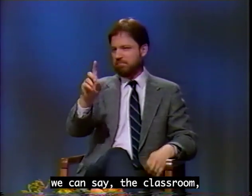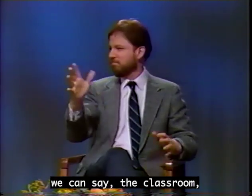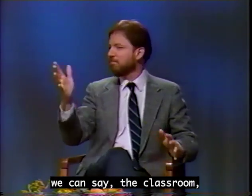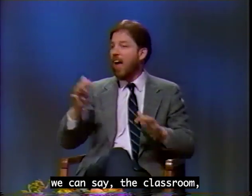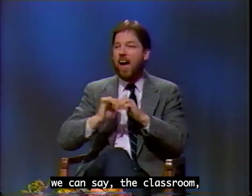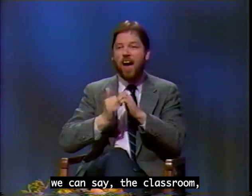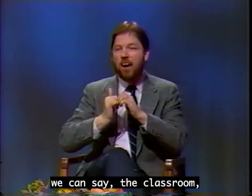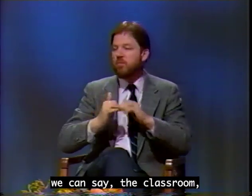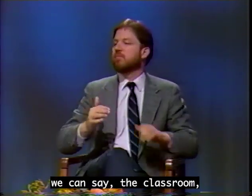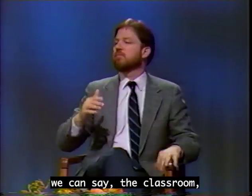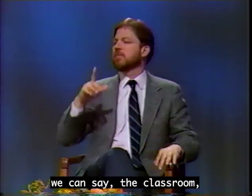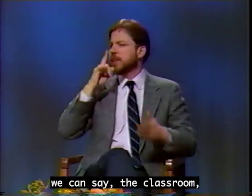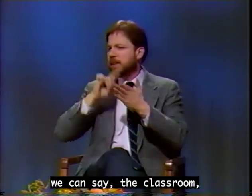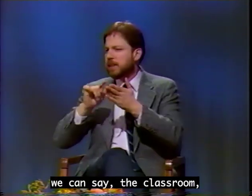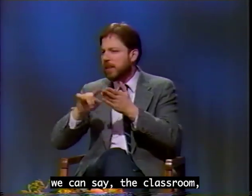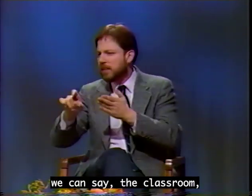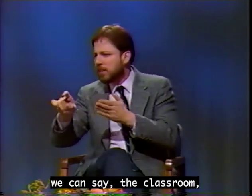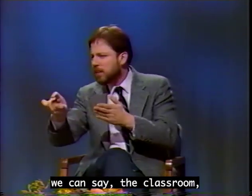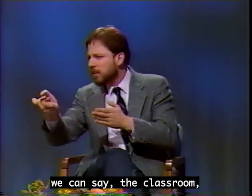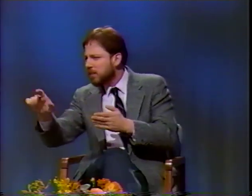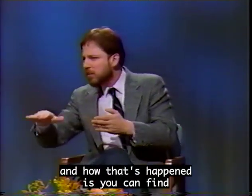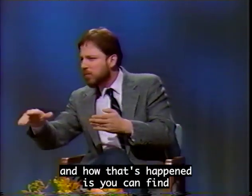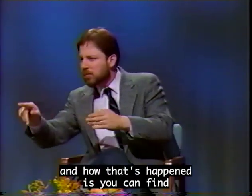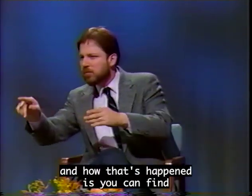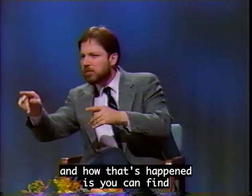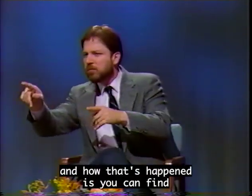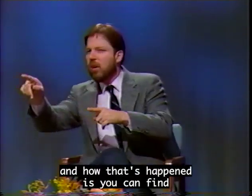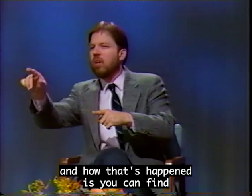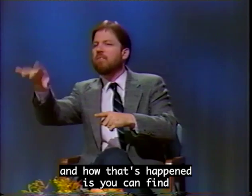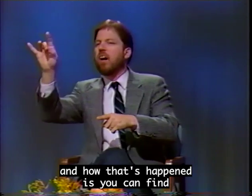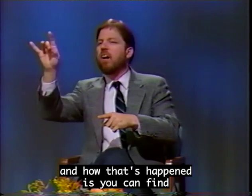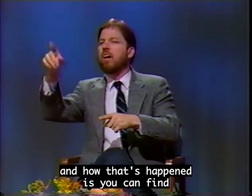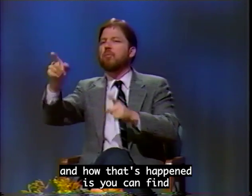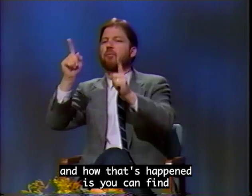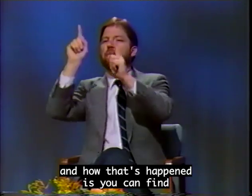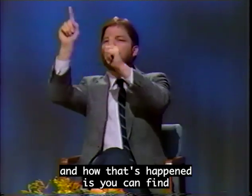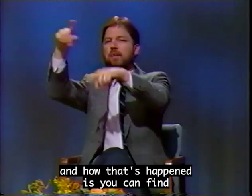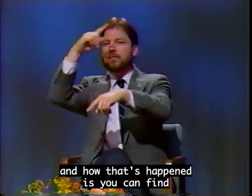we can say, the classroom. And how that's happened is you can find